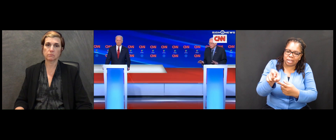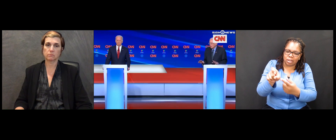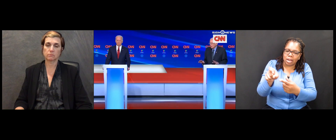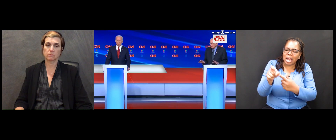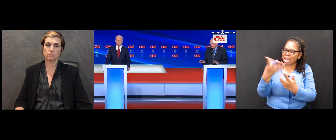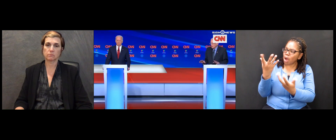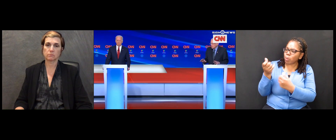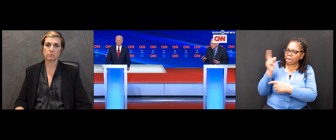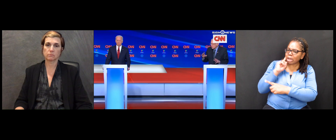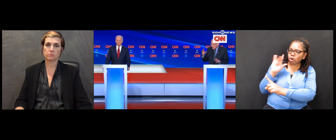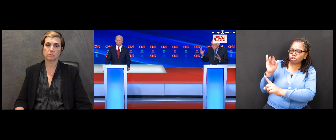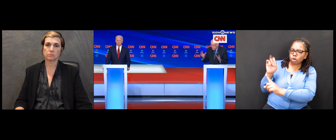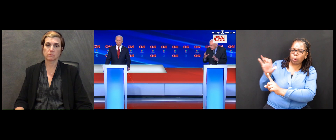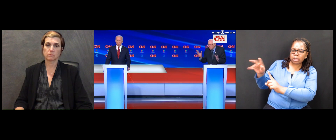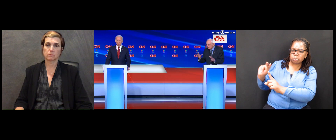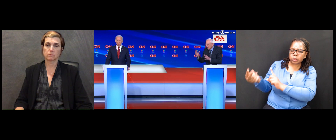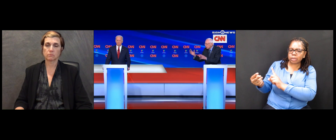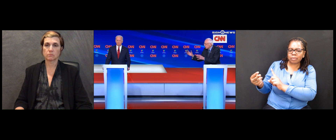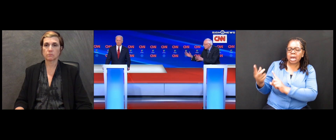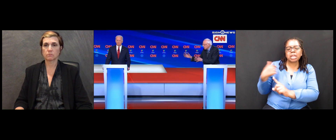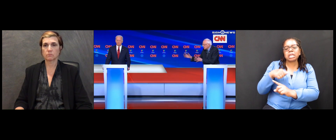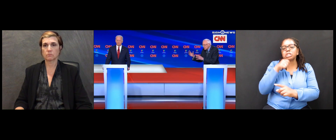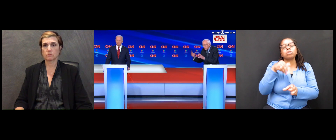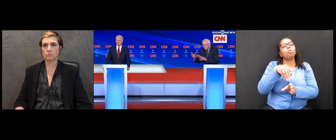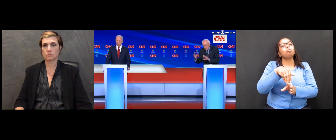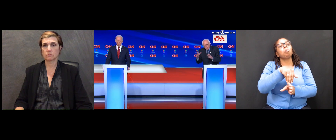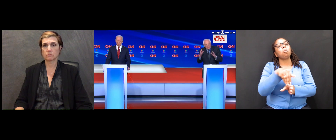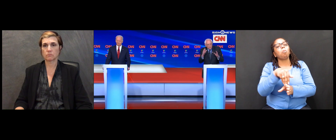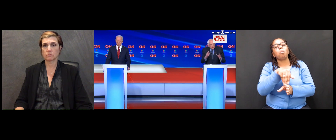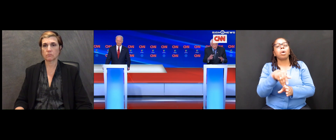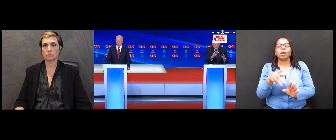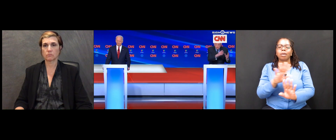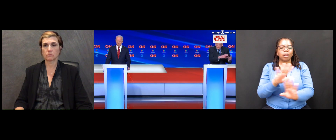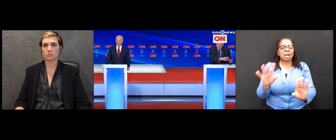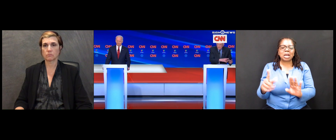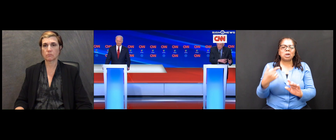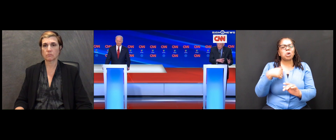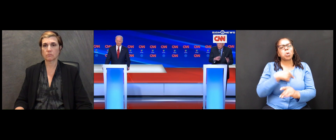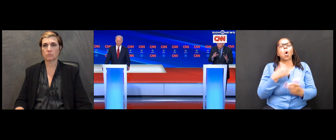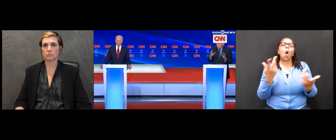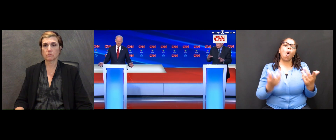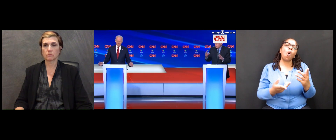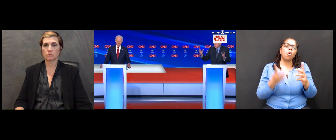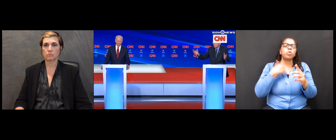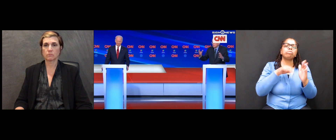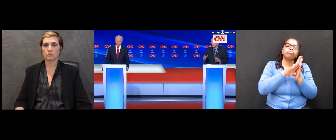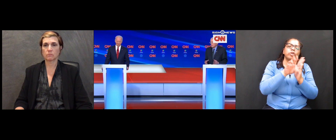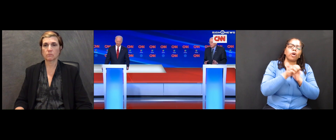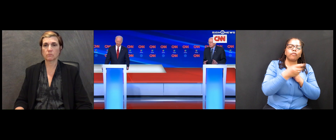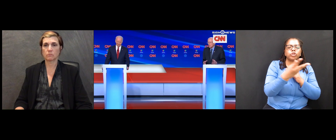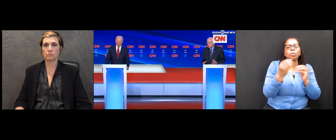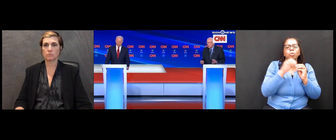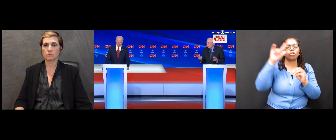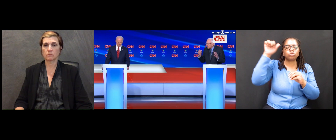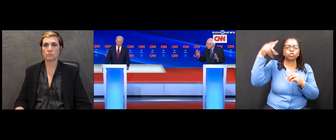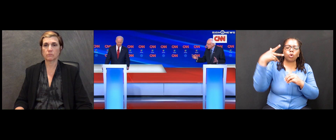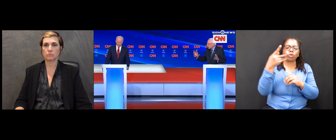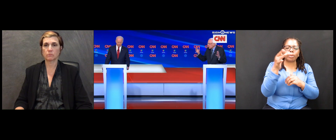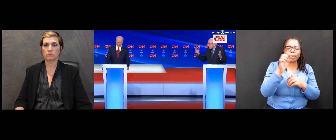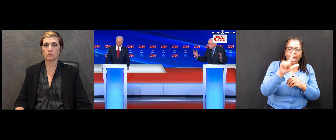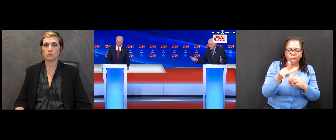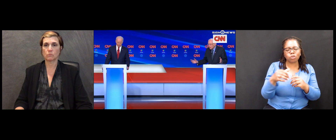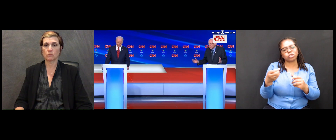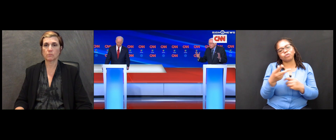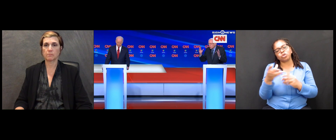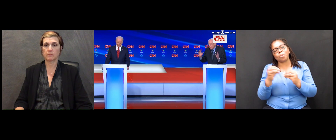this. This is not a middle-of-the-ground thing. This is not building a few more solar panels or a few more wind turbines. What this